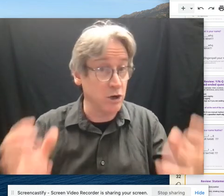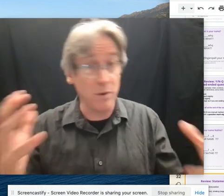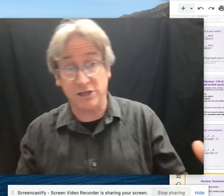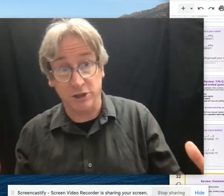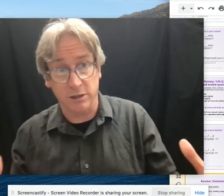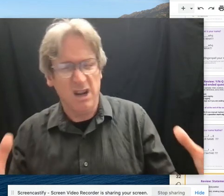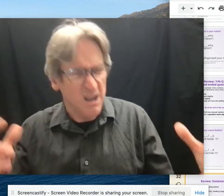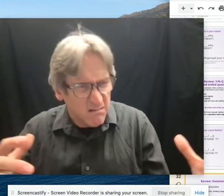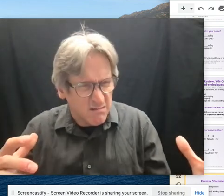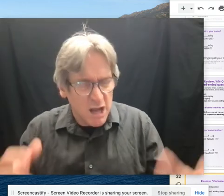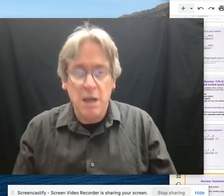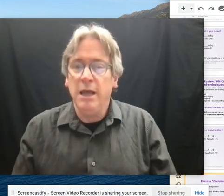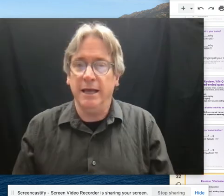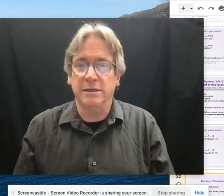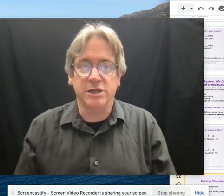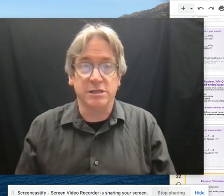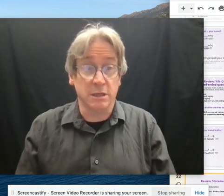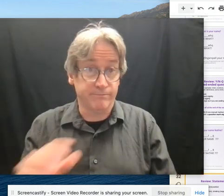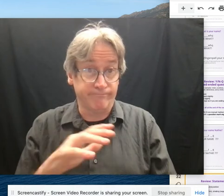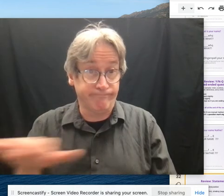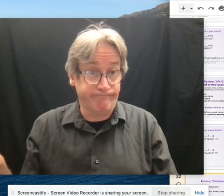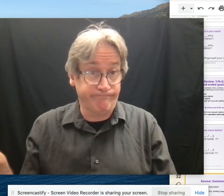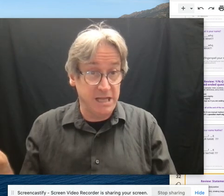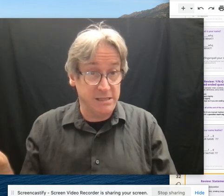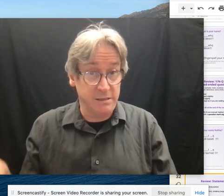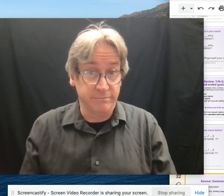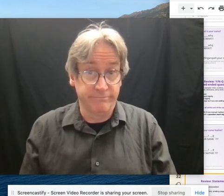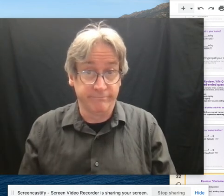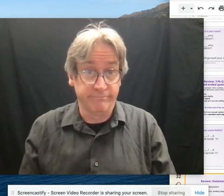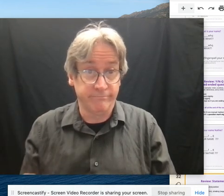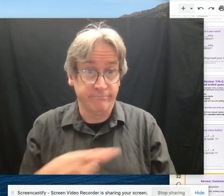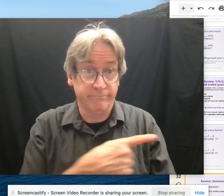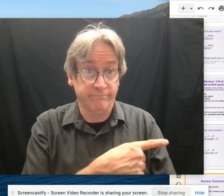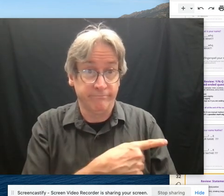it's not a question. It's just this.